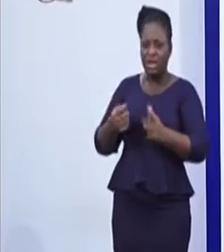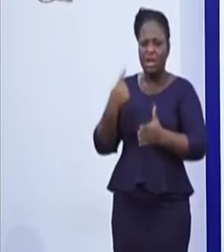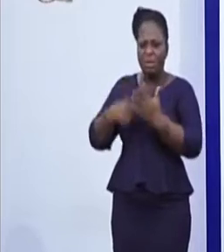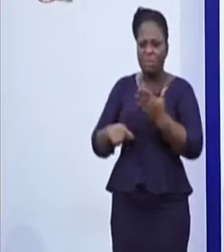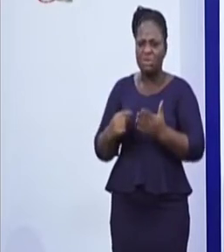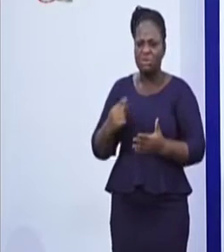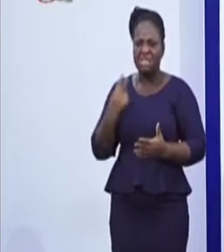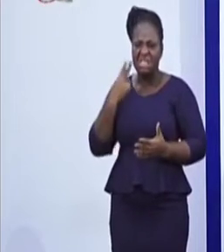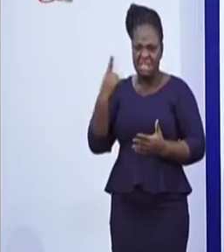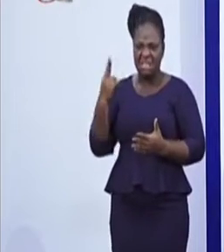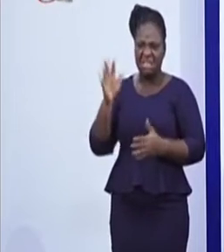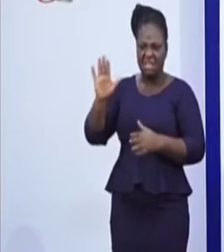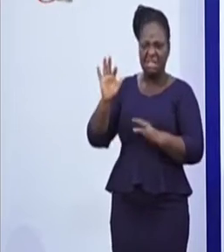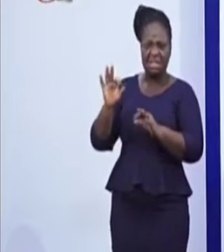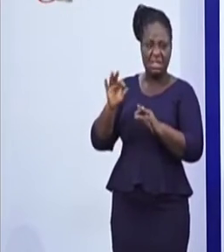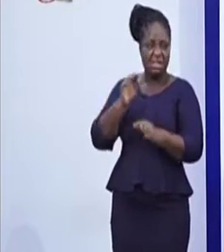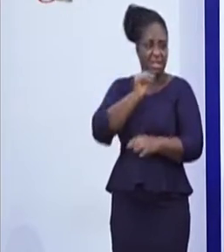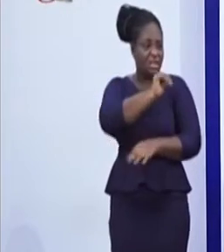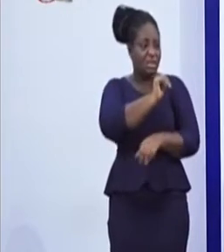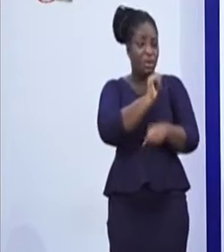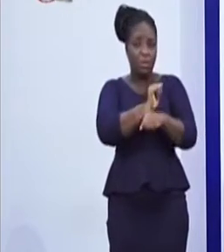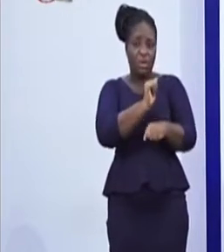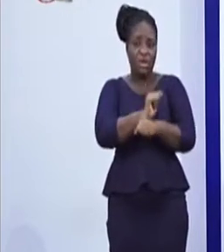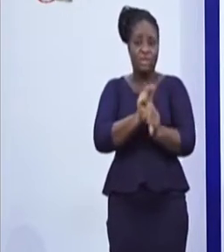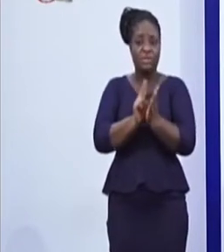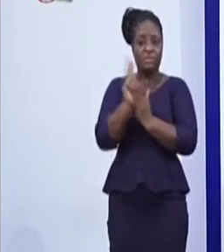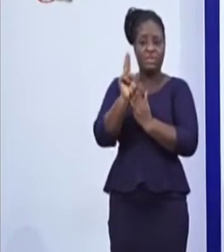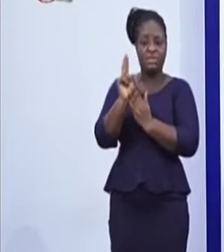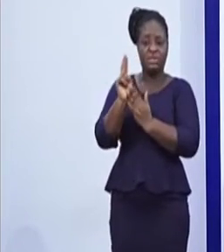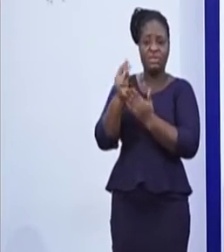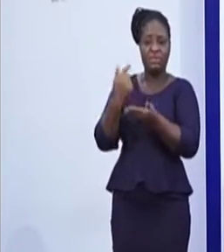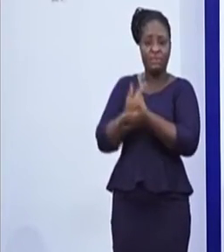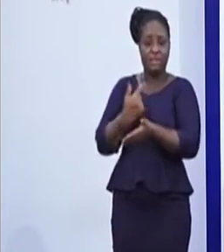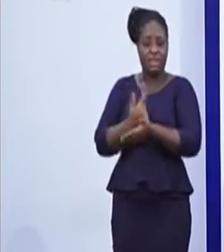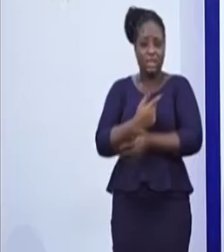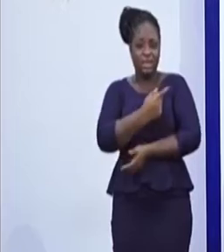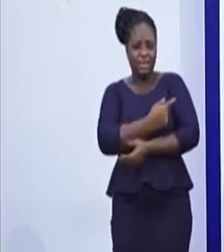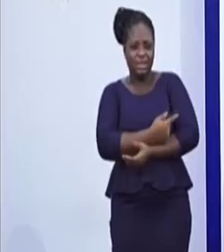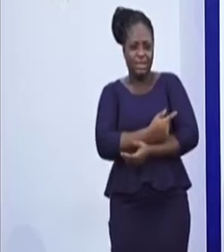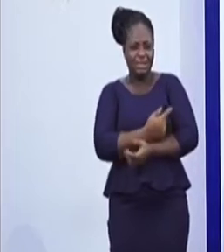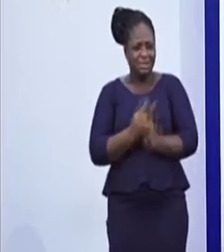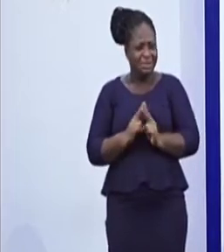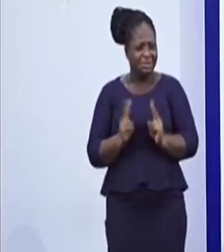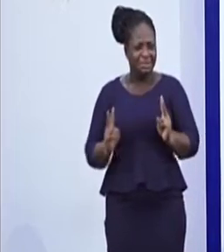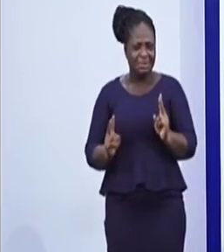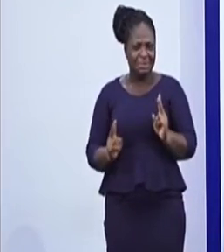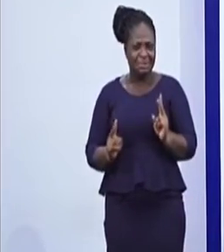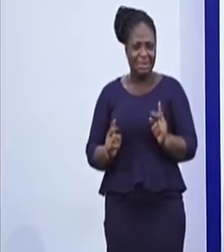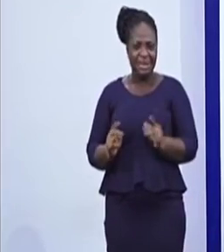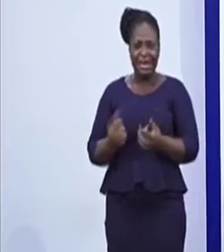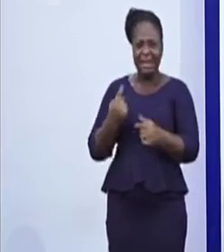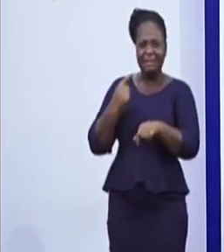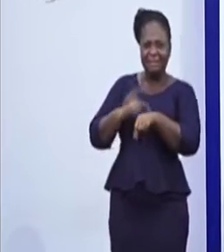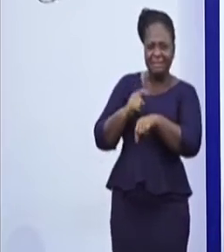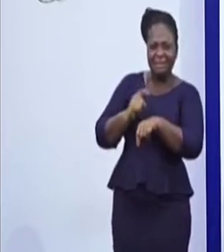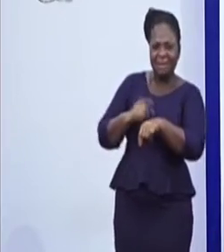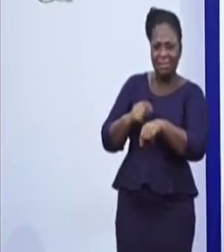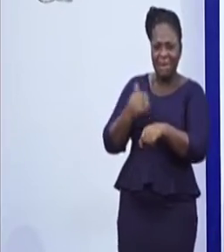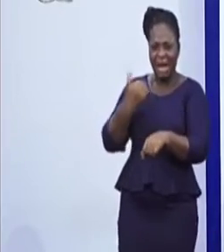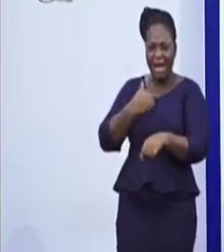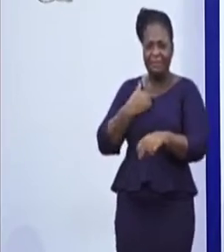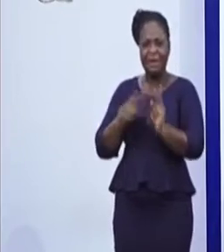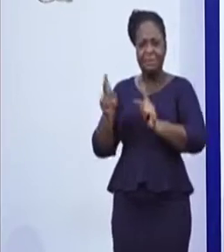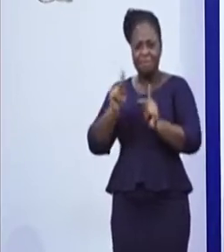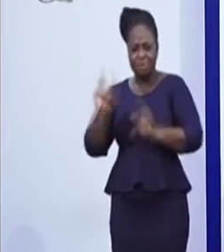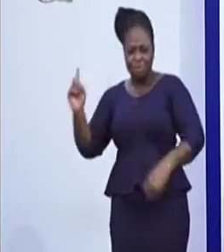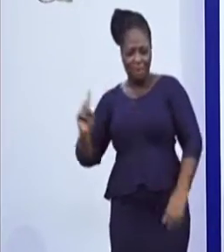are seeing in the facilities. I work at the University of Ghana Medical Center, and so we occasionally have patients